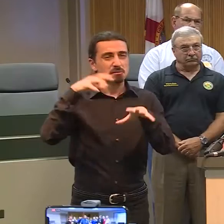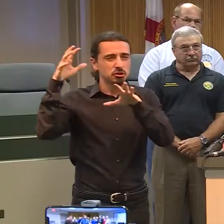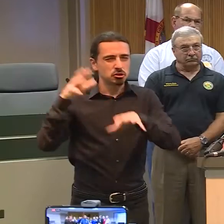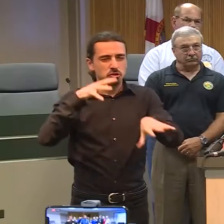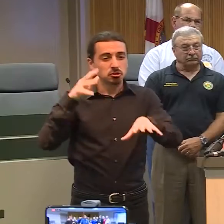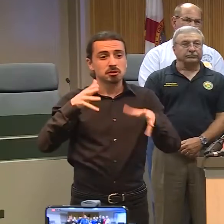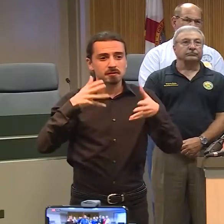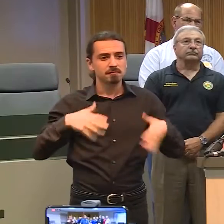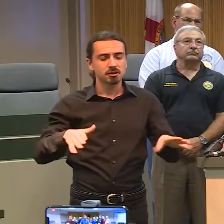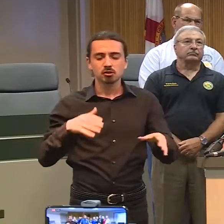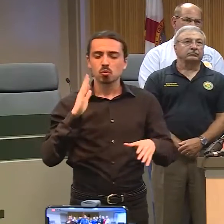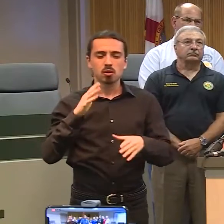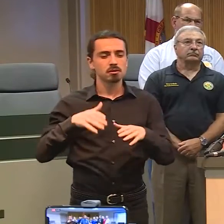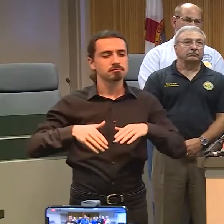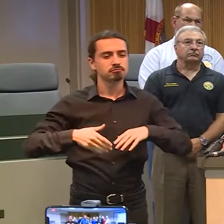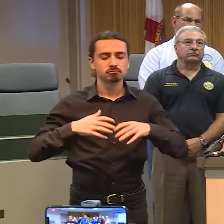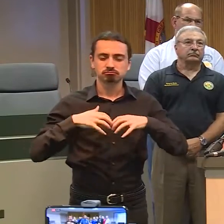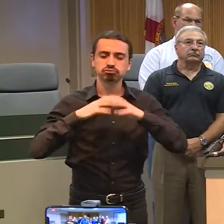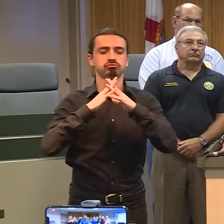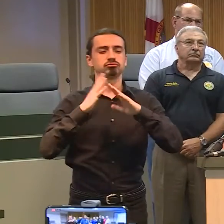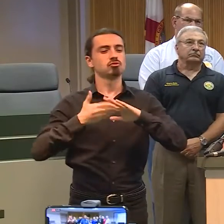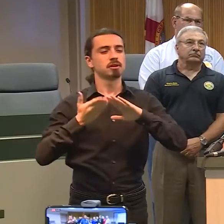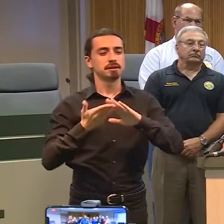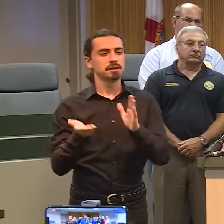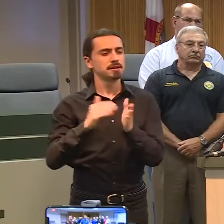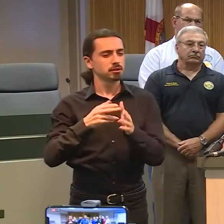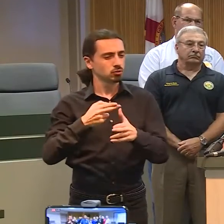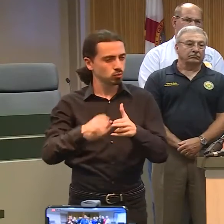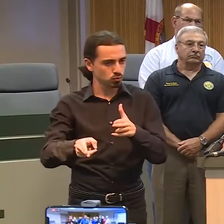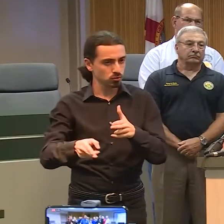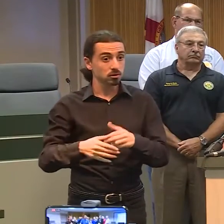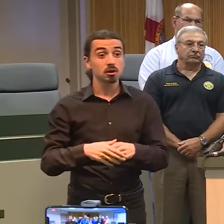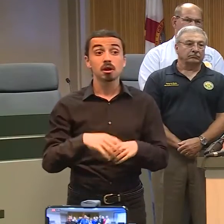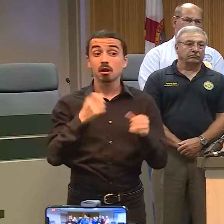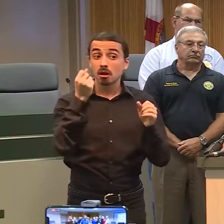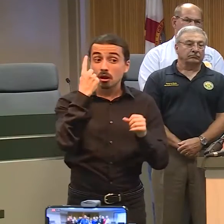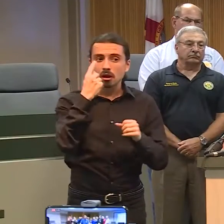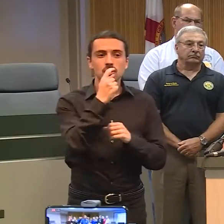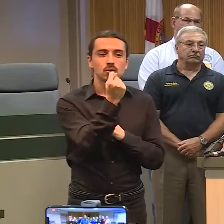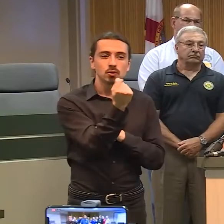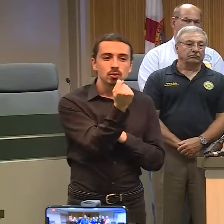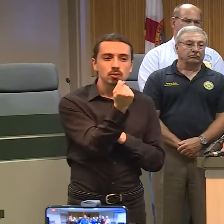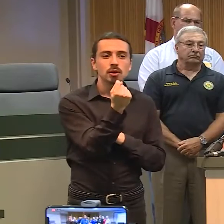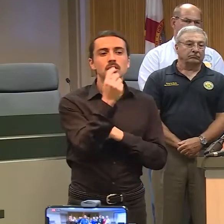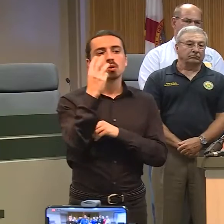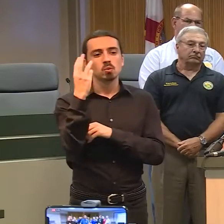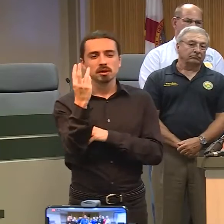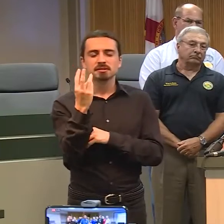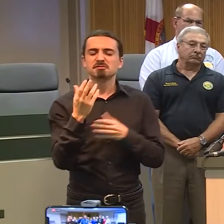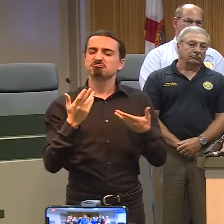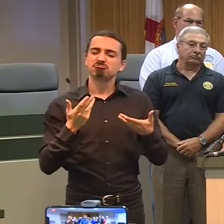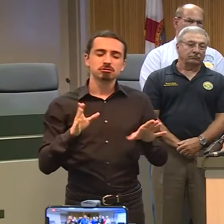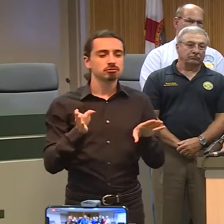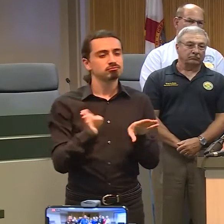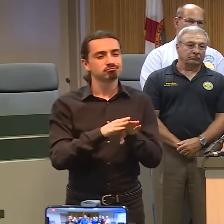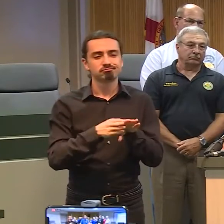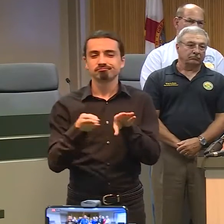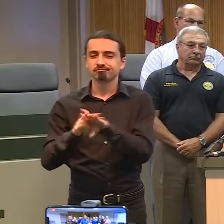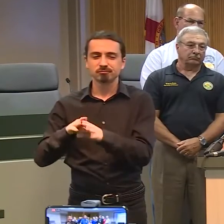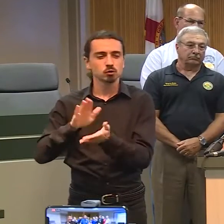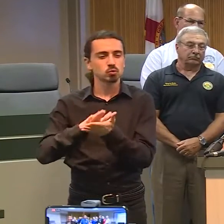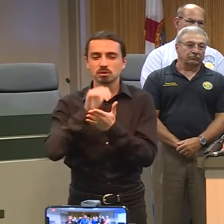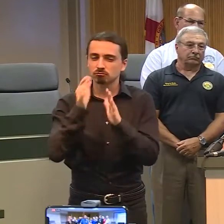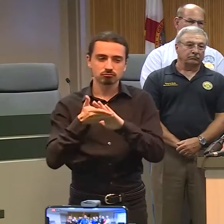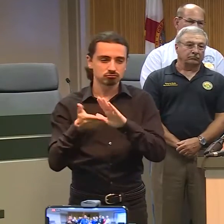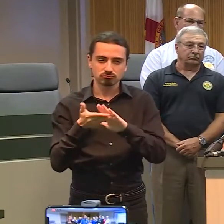of right now, the community, you fully understand that Tuesday and Wednesday we will not be operational. As it relates to our next steps, it's all contingent